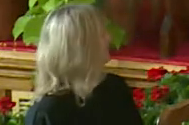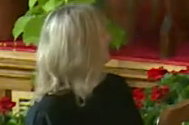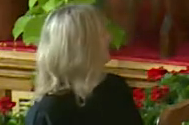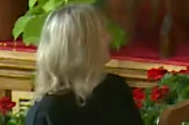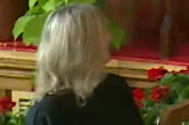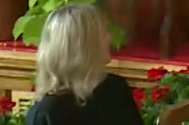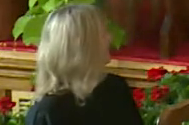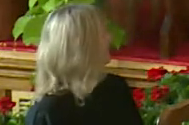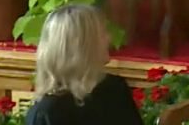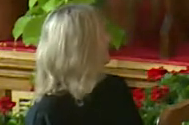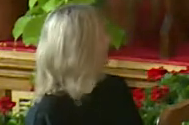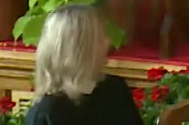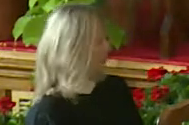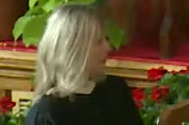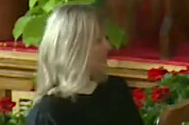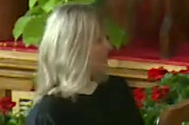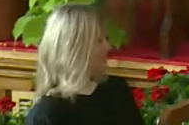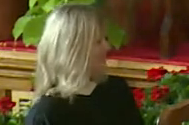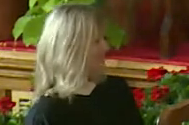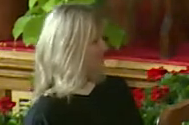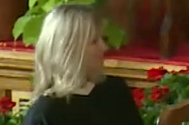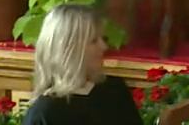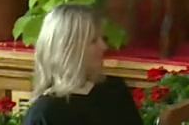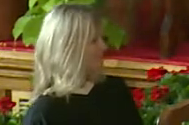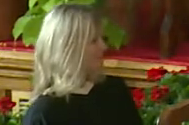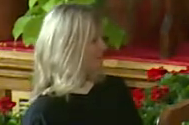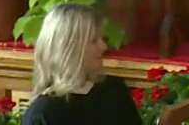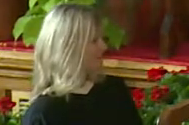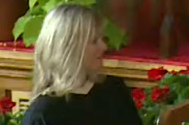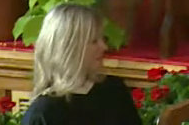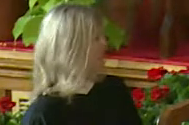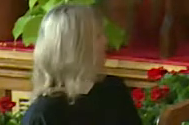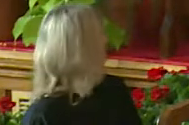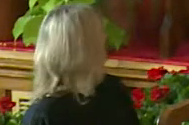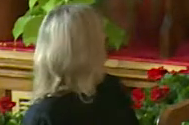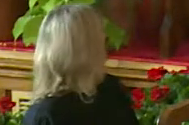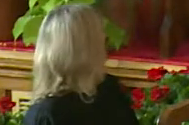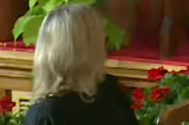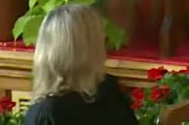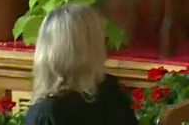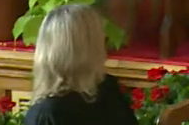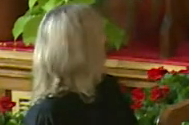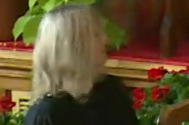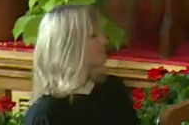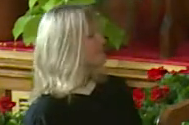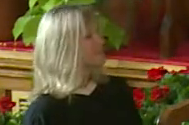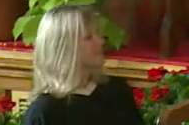Navin Matthew, with distinction.